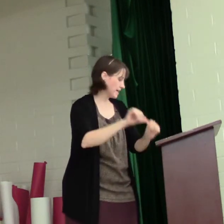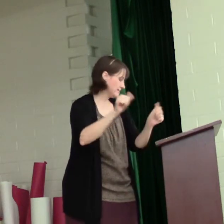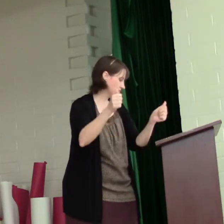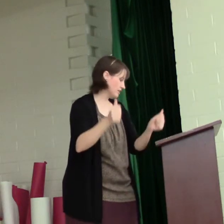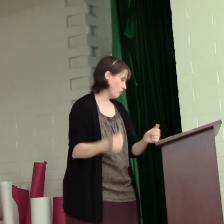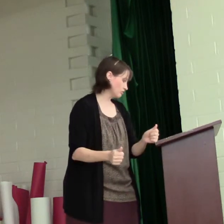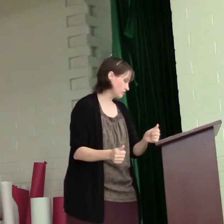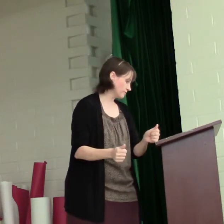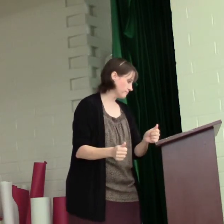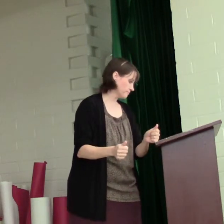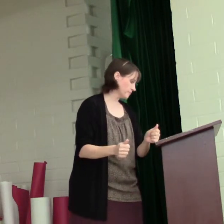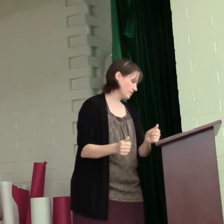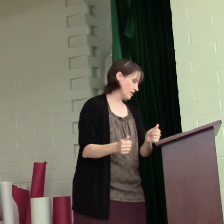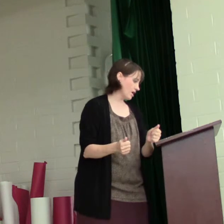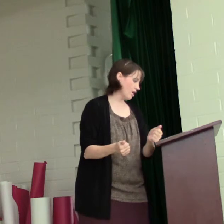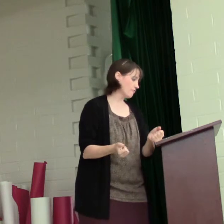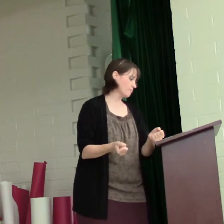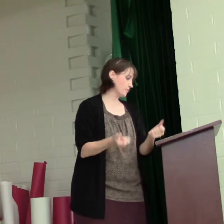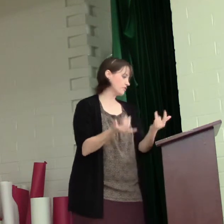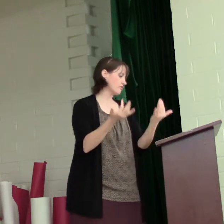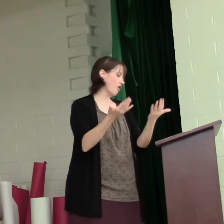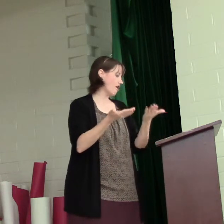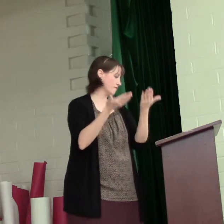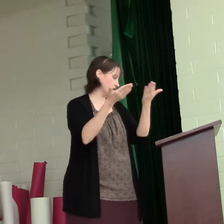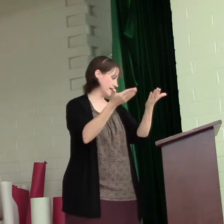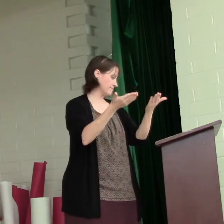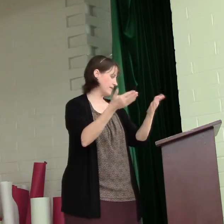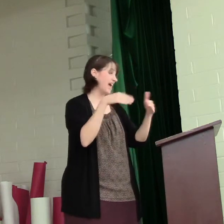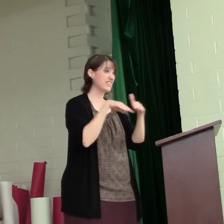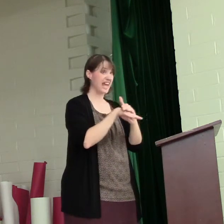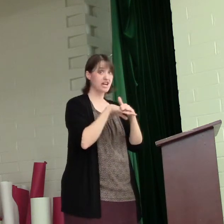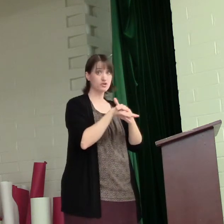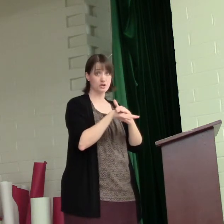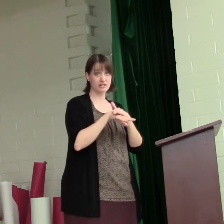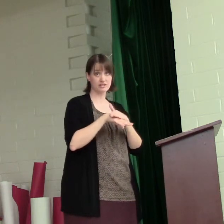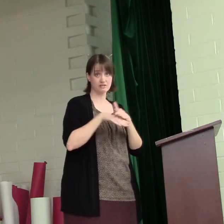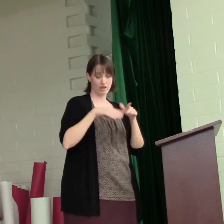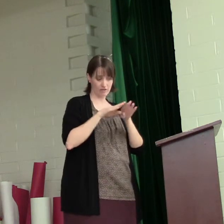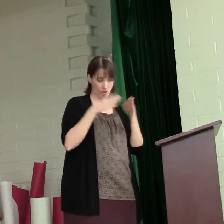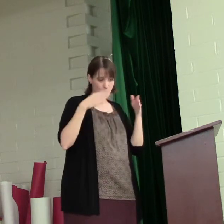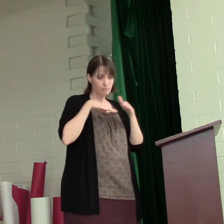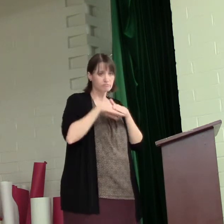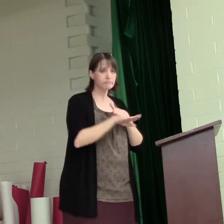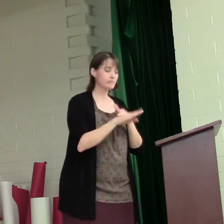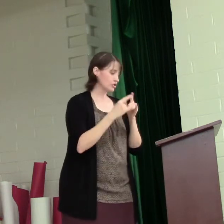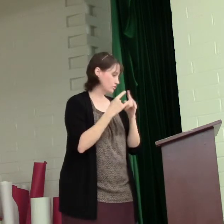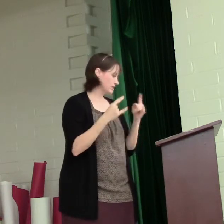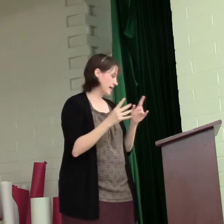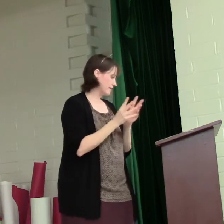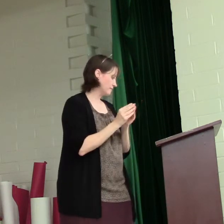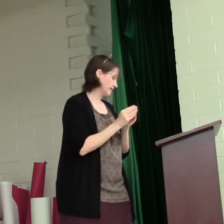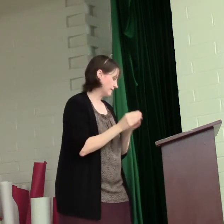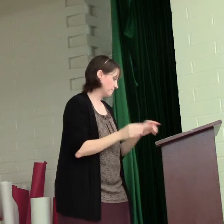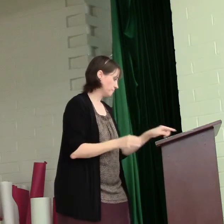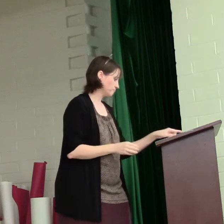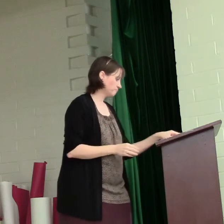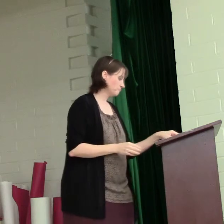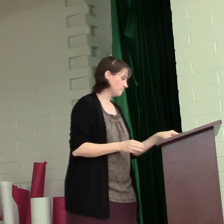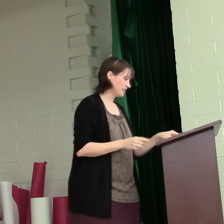at the base of the altar of burnt offering at the entrance to the tent of meeting. Now